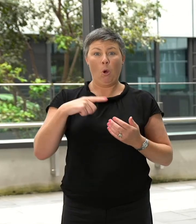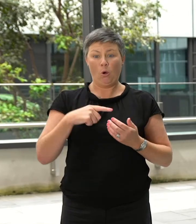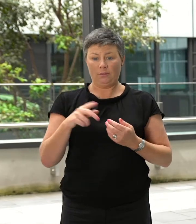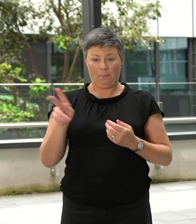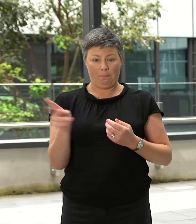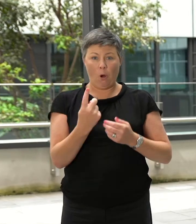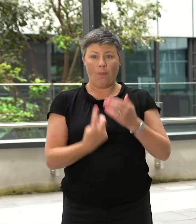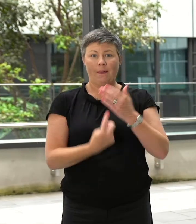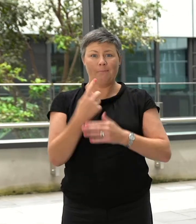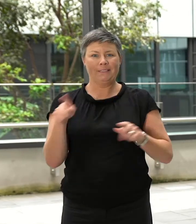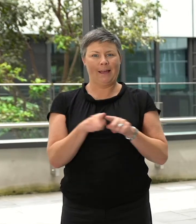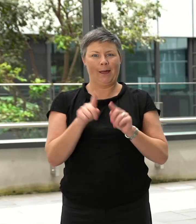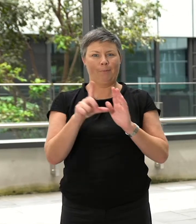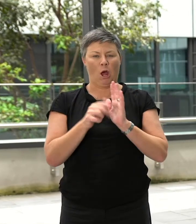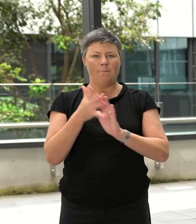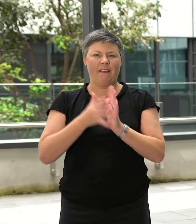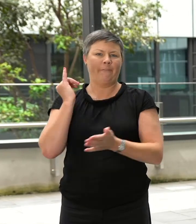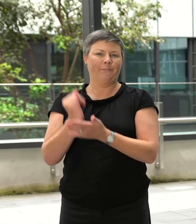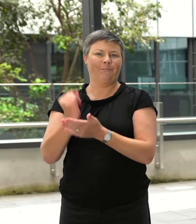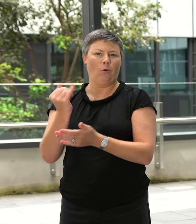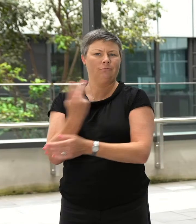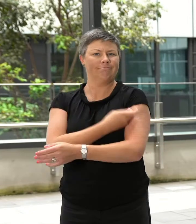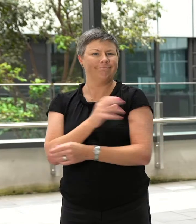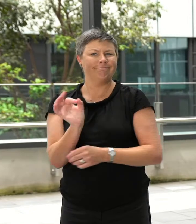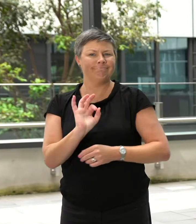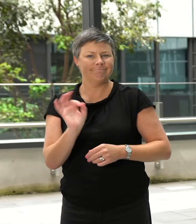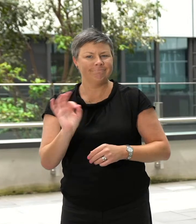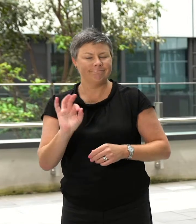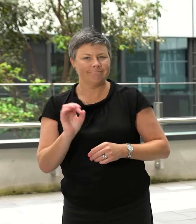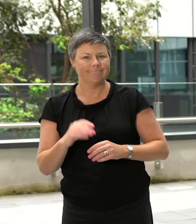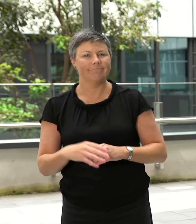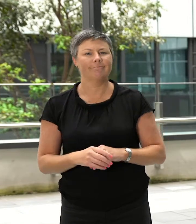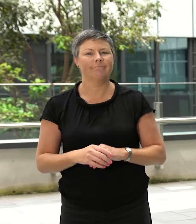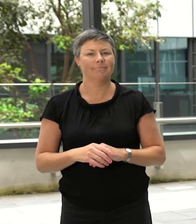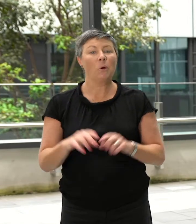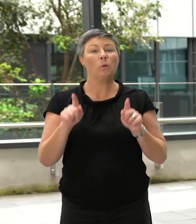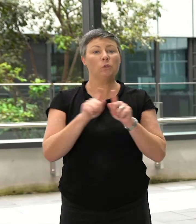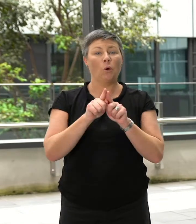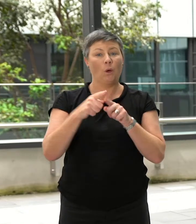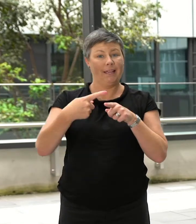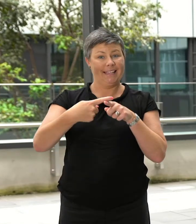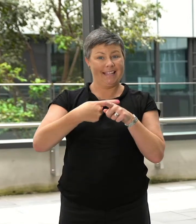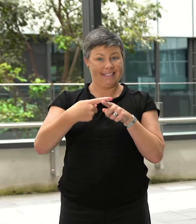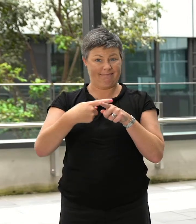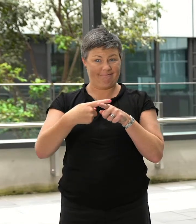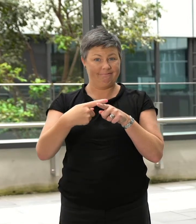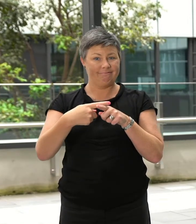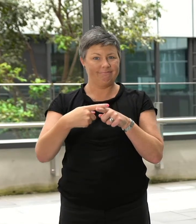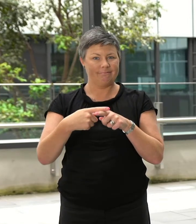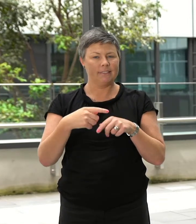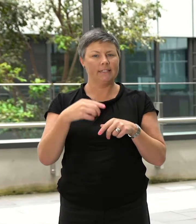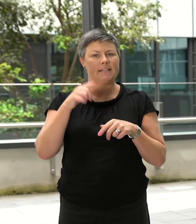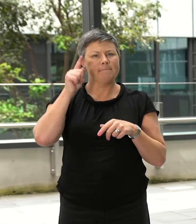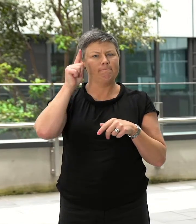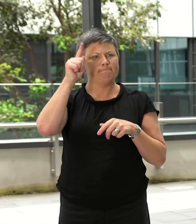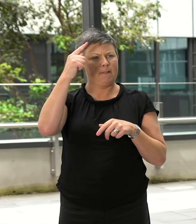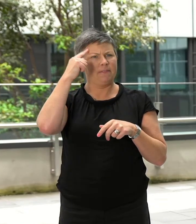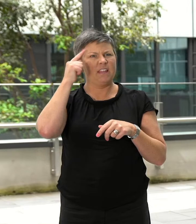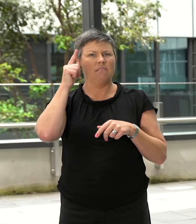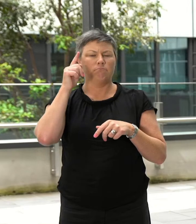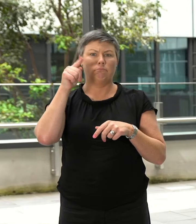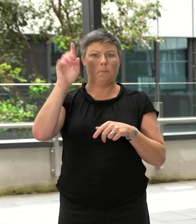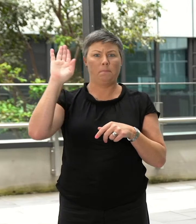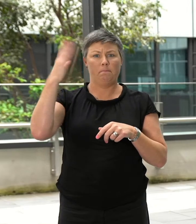associated. So it's important to note that. And it's also important to note that the UK, who's probably distributed far more